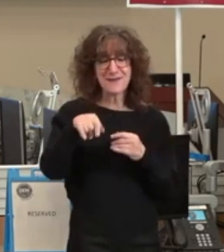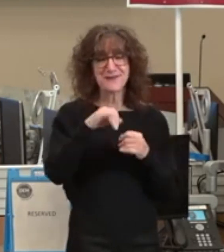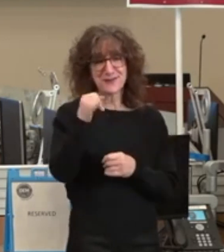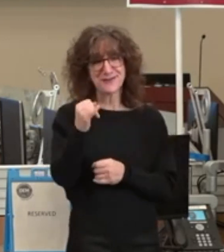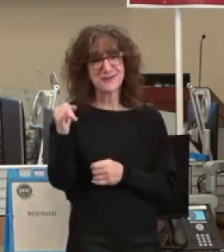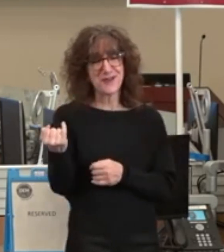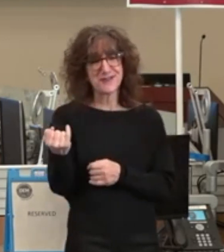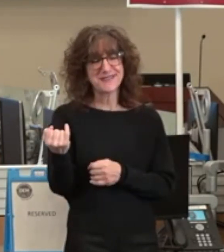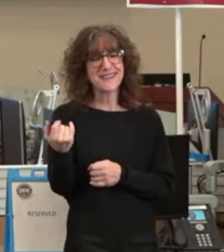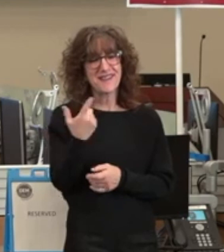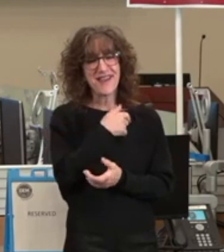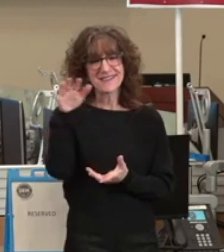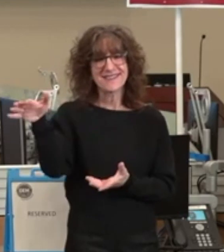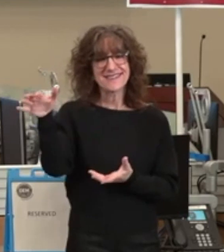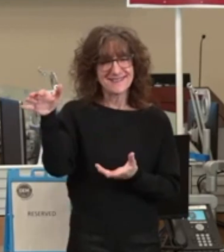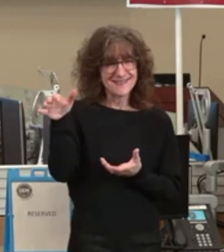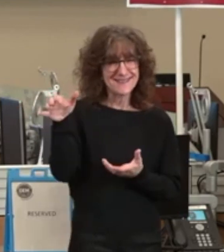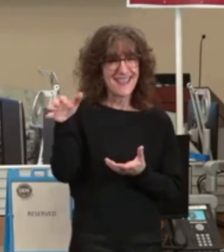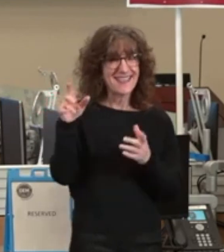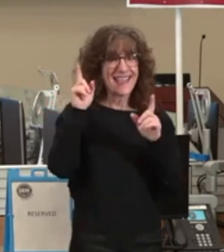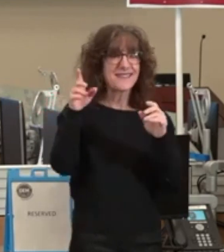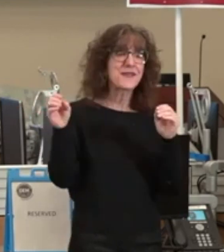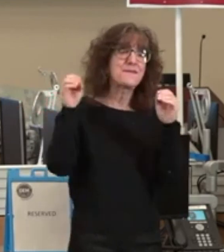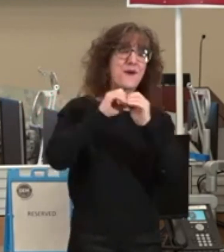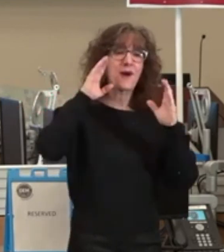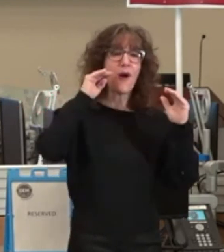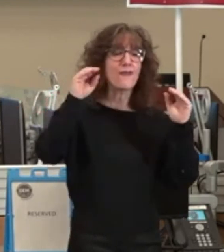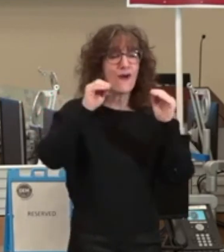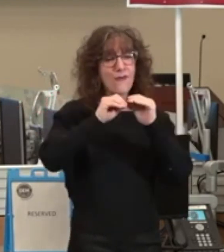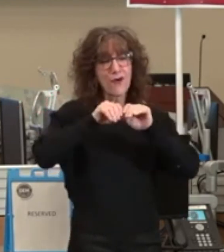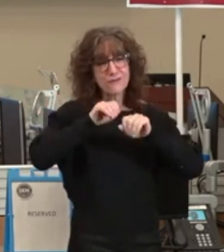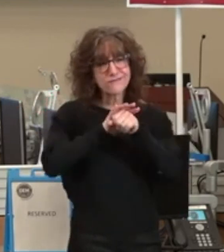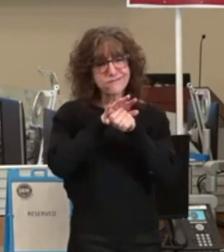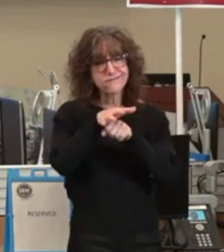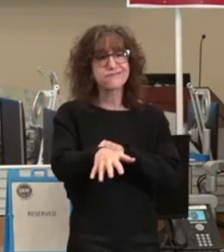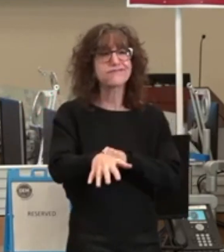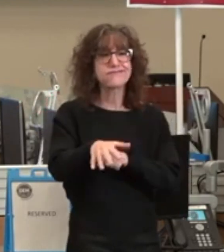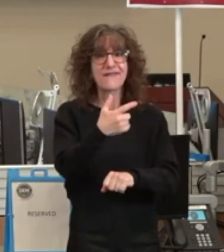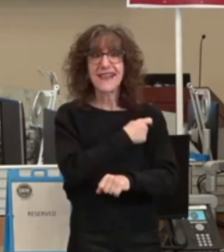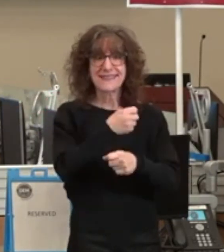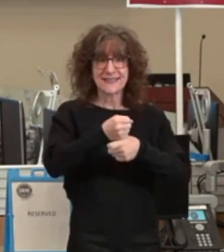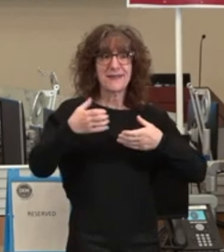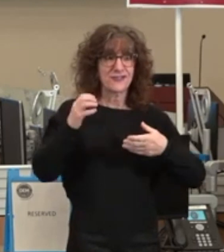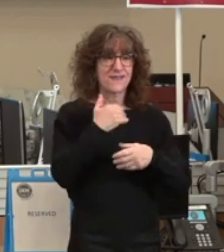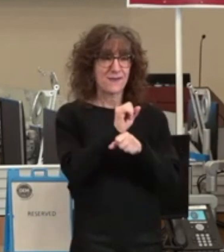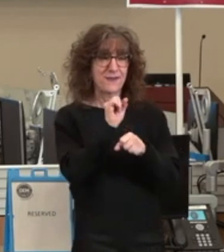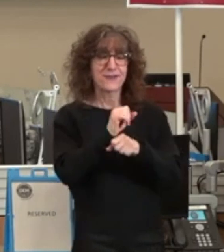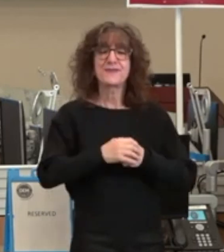Johnson vaccine arriving in the county, which gives additional hope for a more plentiful vaccine supply and expansion of our